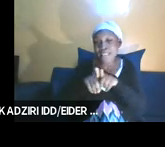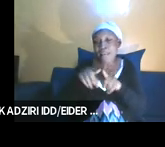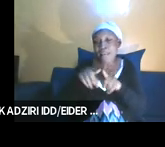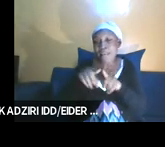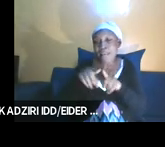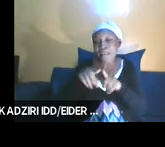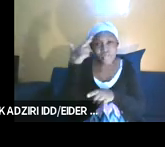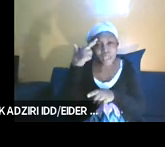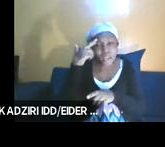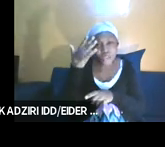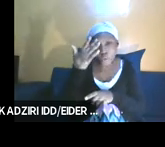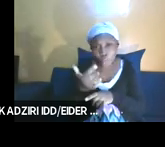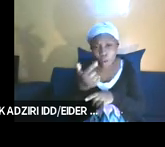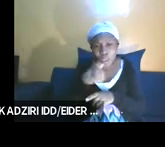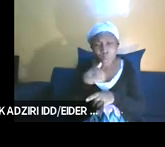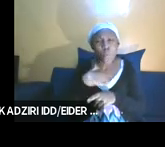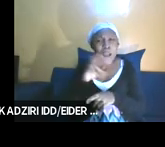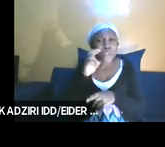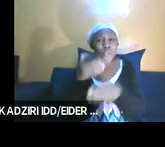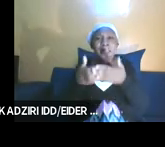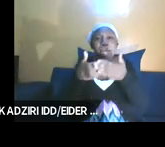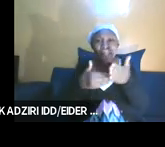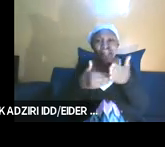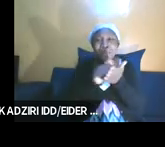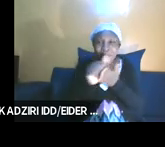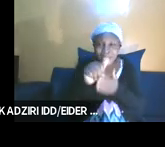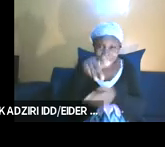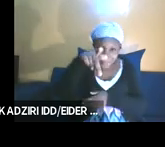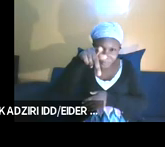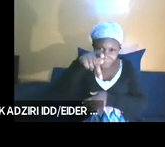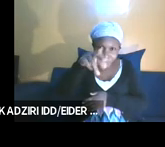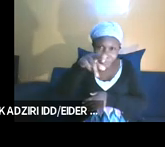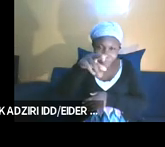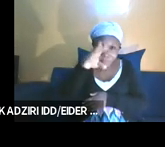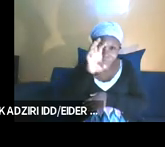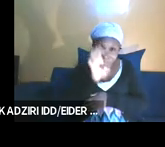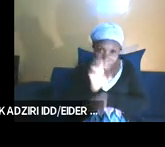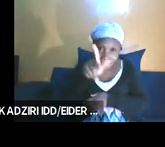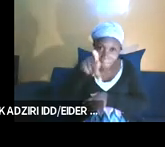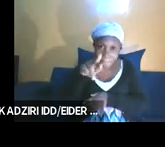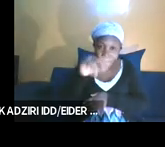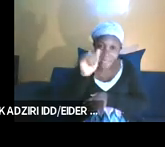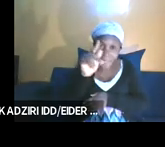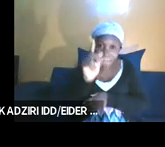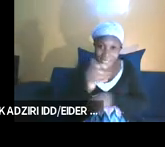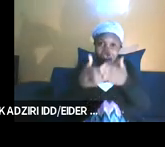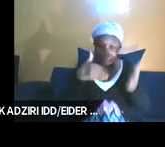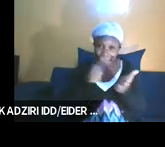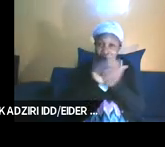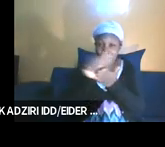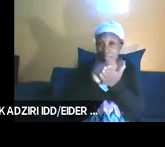preprints, we want to highlight the work of African scholars or scholars that are covering relevant African